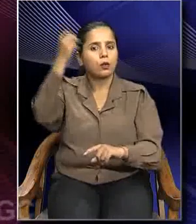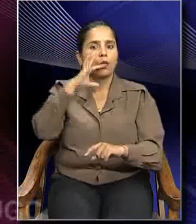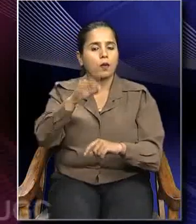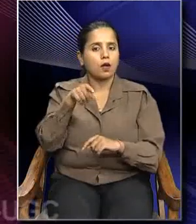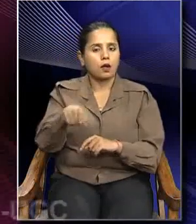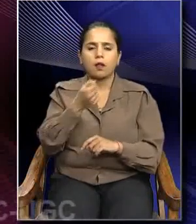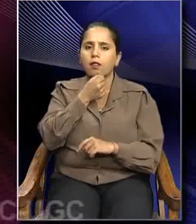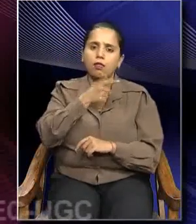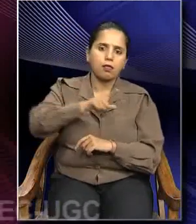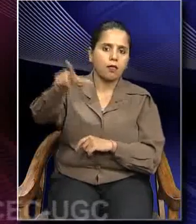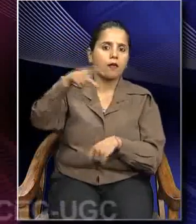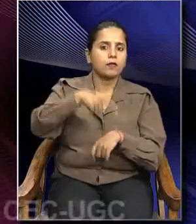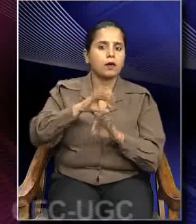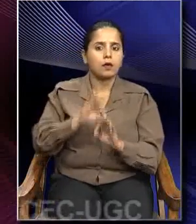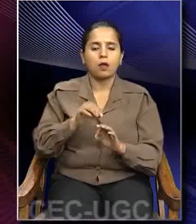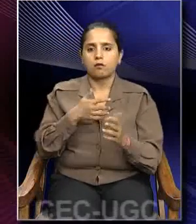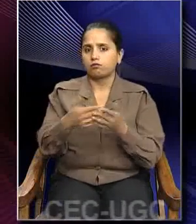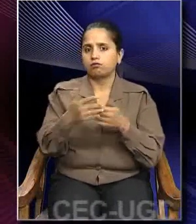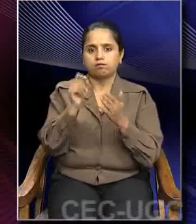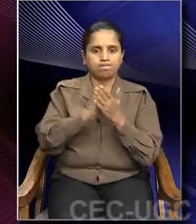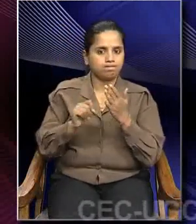eternal, authorless Ved.